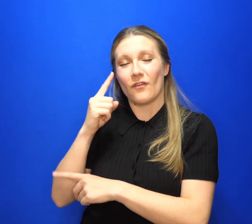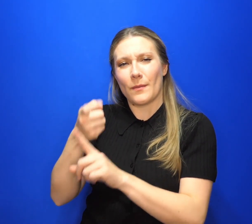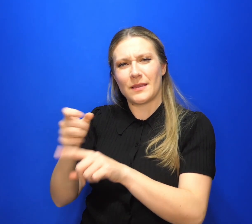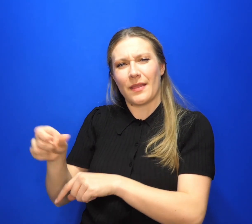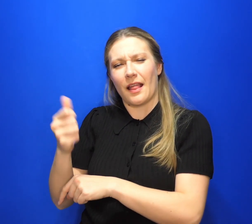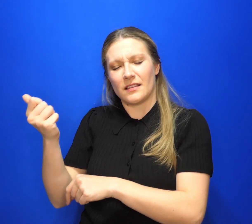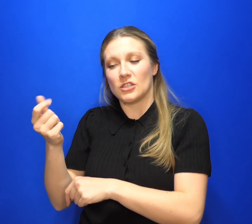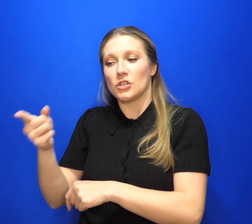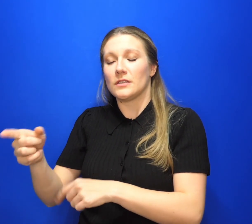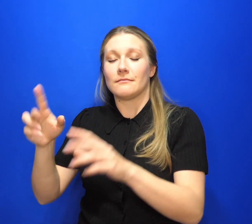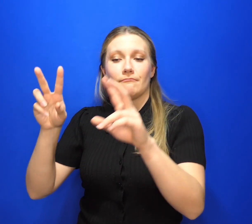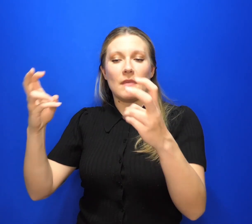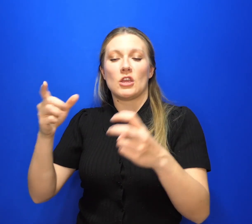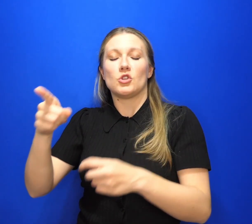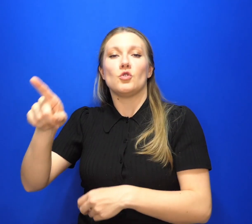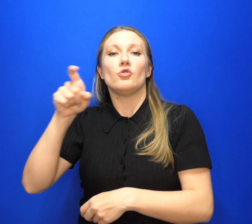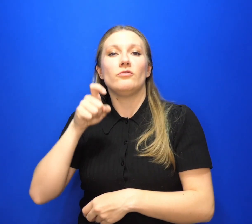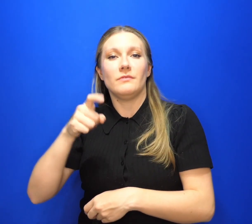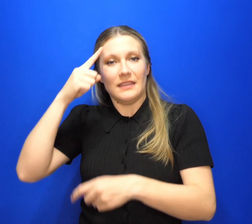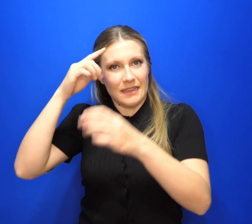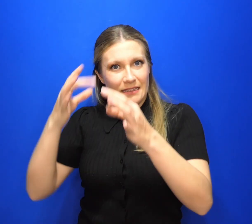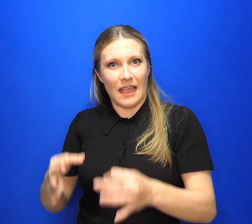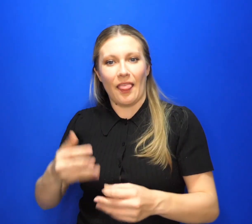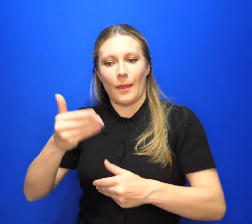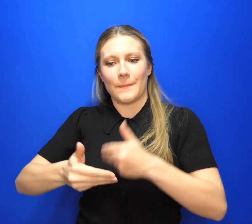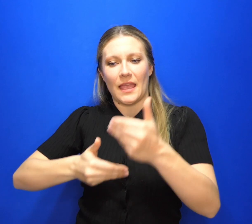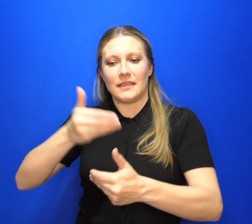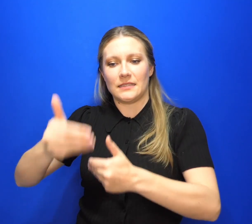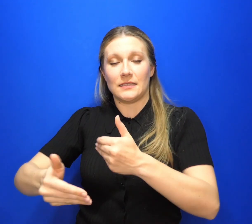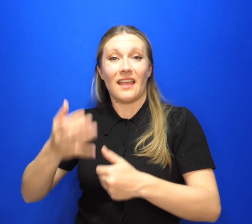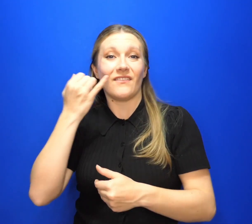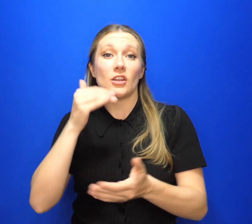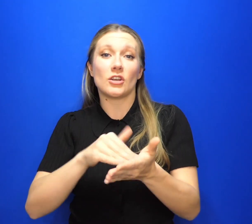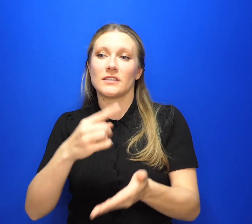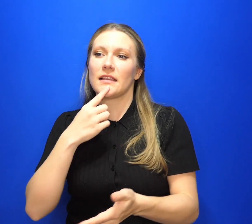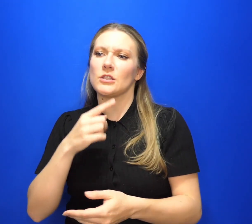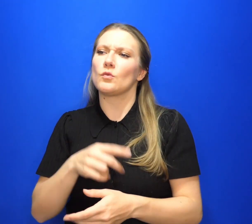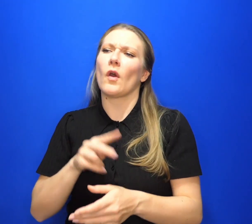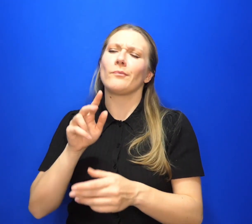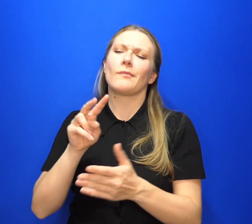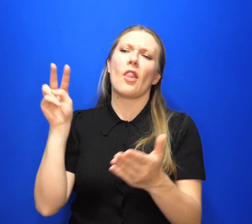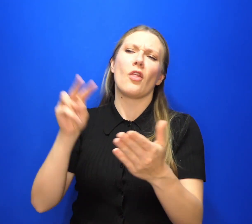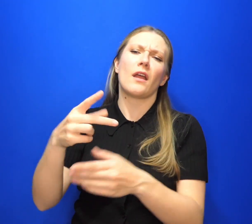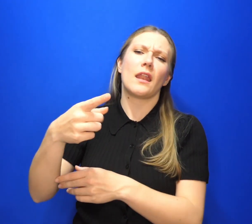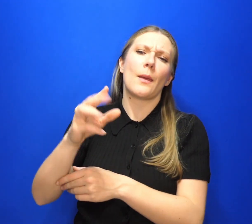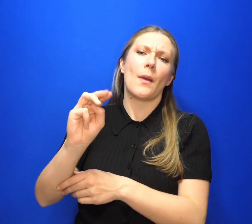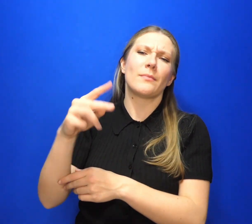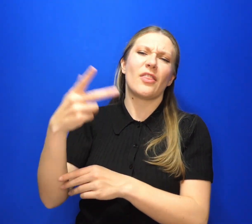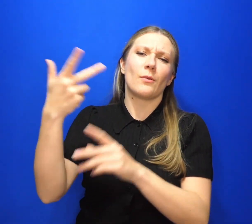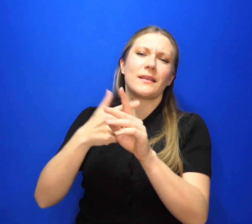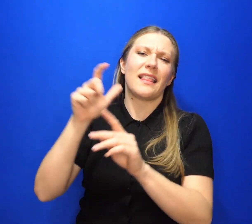like, no, let's do it now. I want to get an insulin pump. Let's start that right now. I don't want to talk about it 3 months from